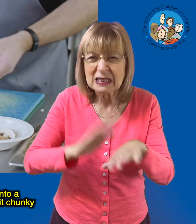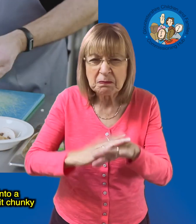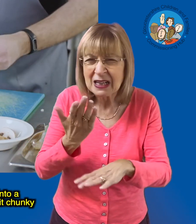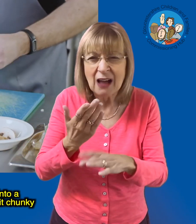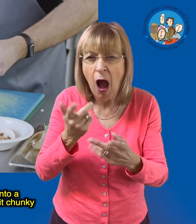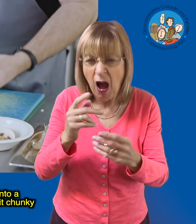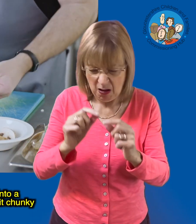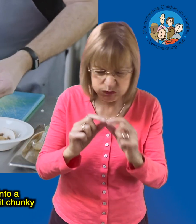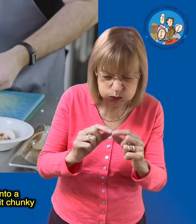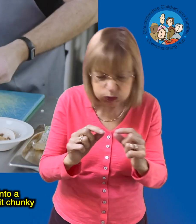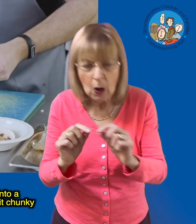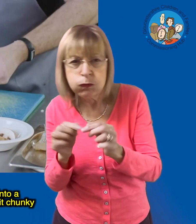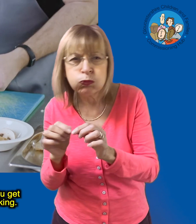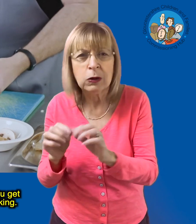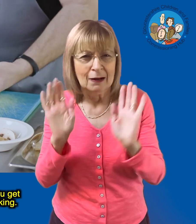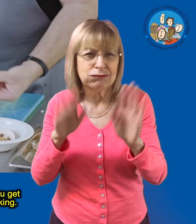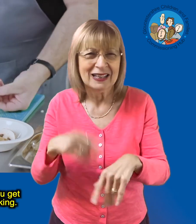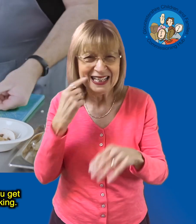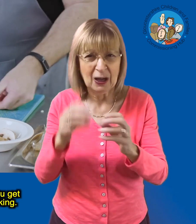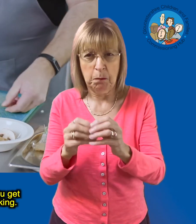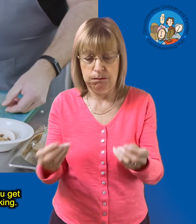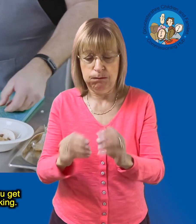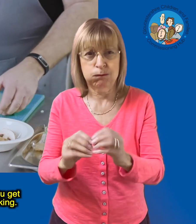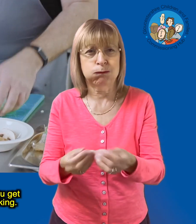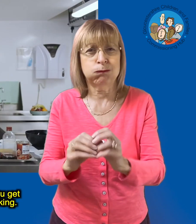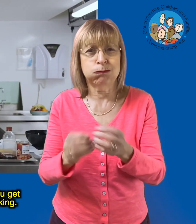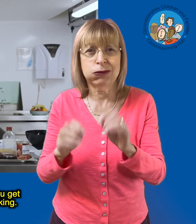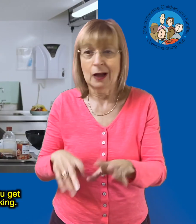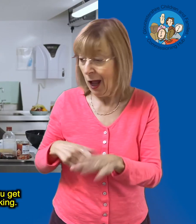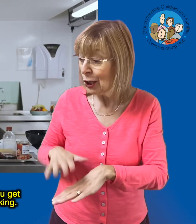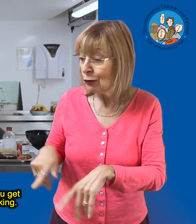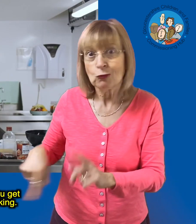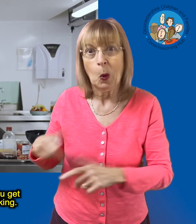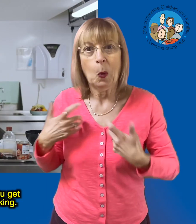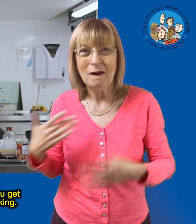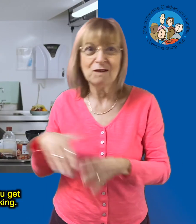it doesn't matter if they are a little bit chunky, and it's easy just to pull apart, and that's how you get the